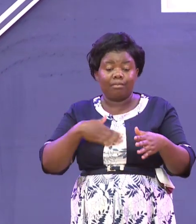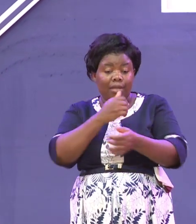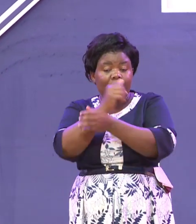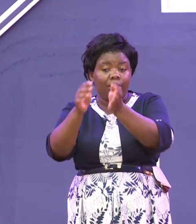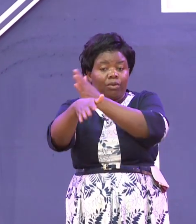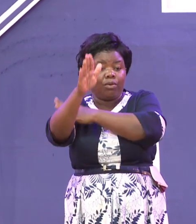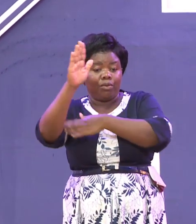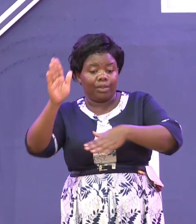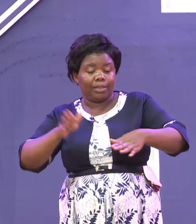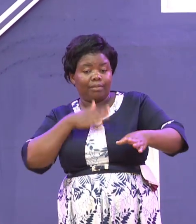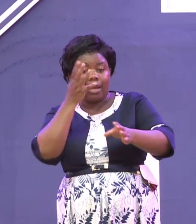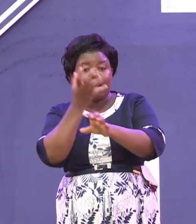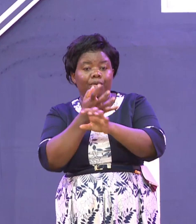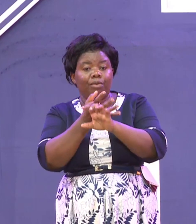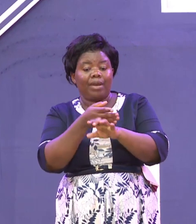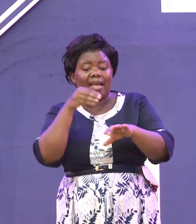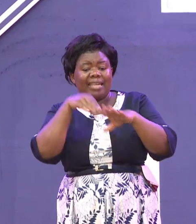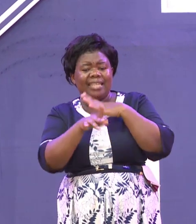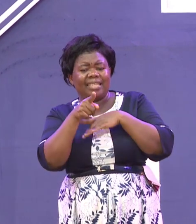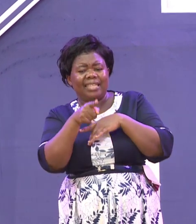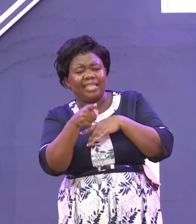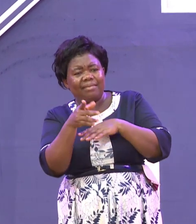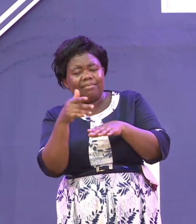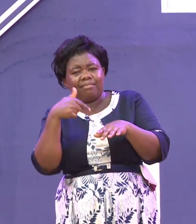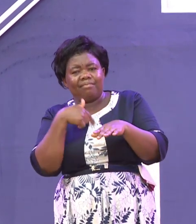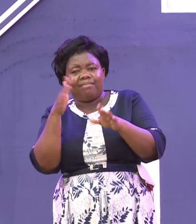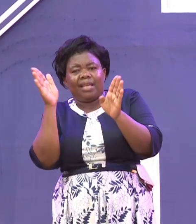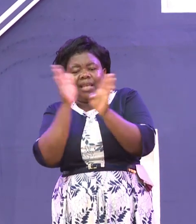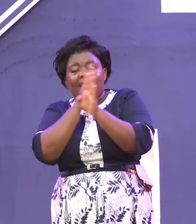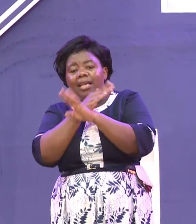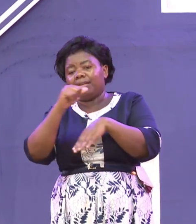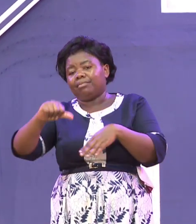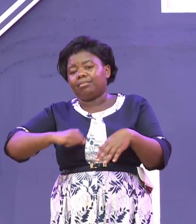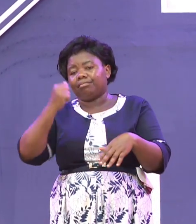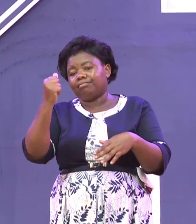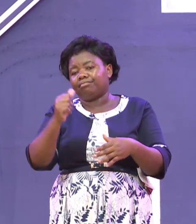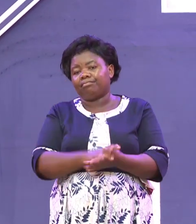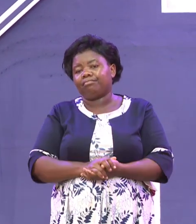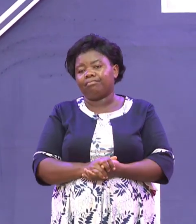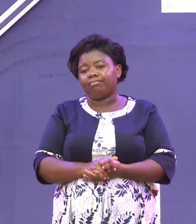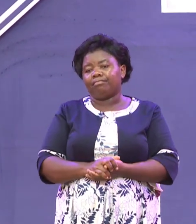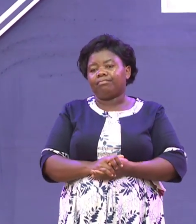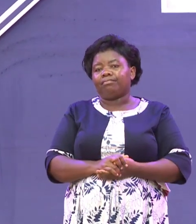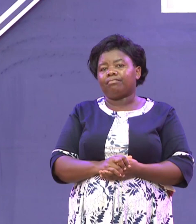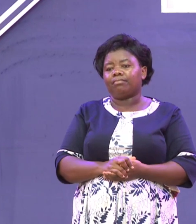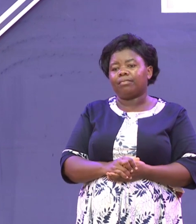lwe lwazi lwange omumwe nekweka. He continues to say that God is my rock,